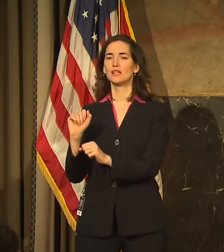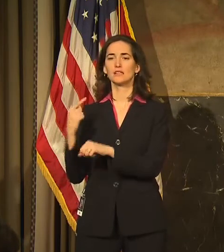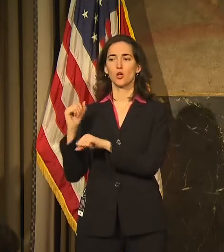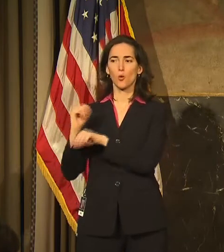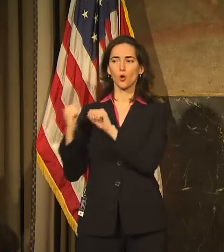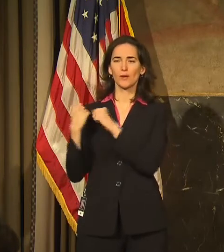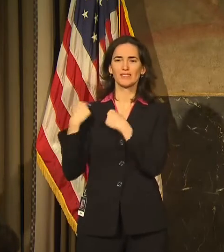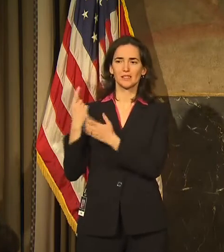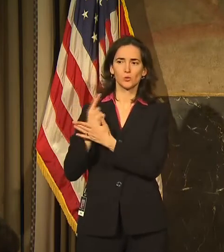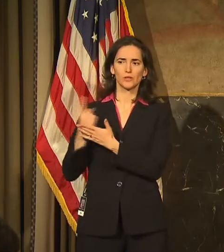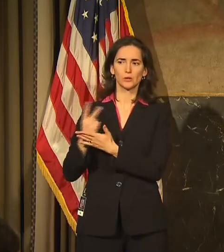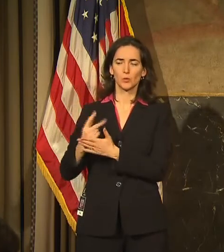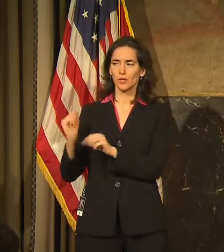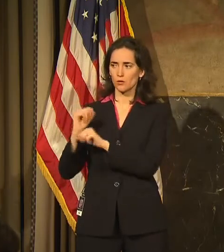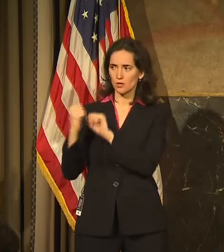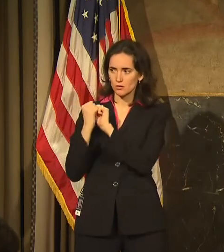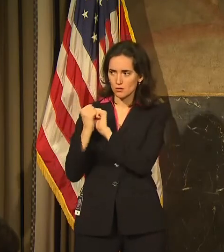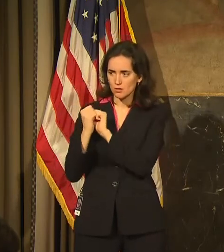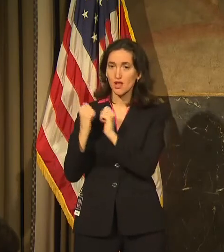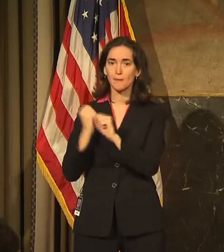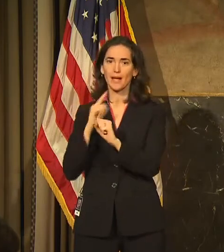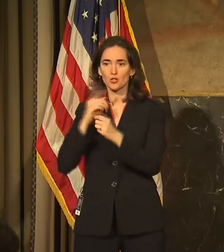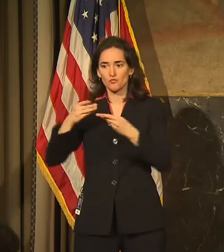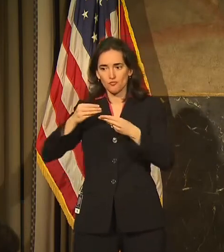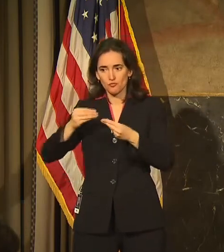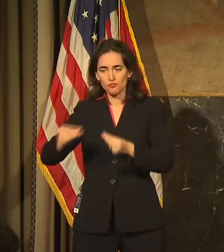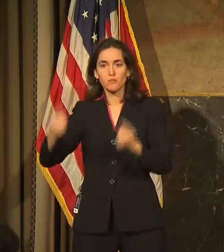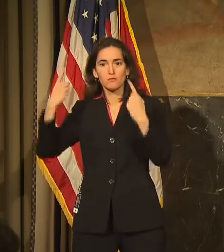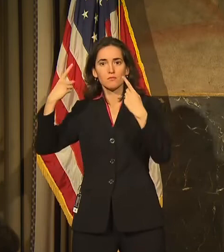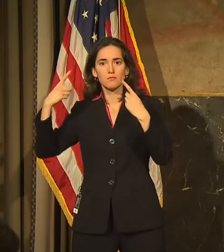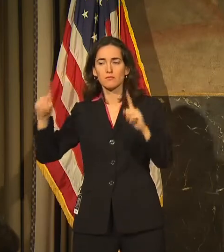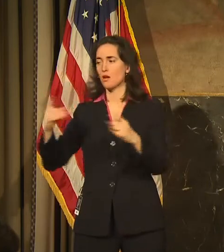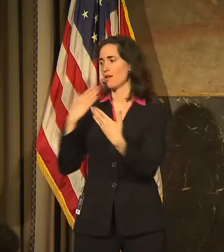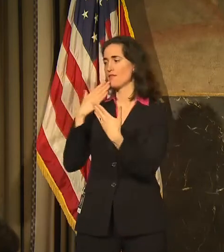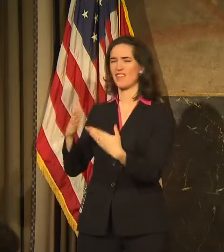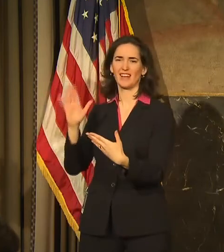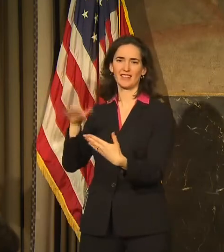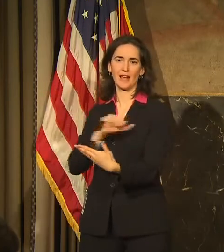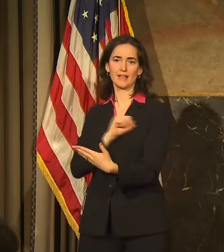weeks to make this happen in an organized fashion.